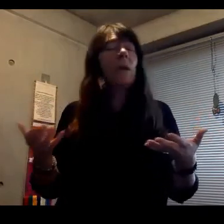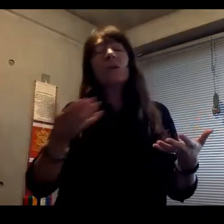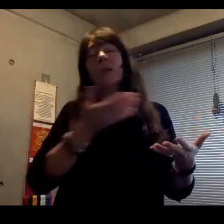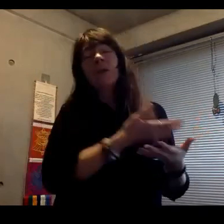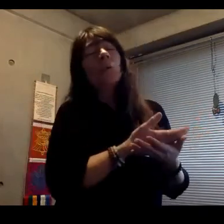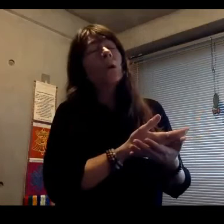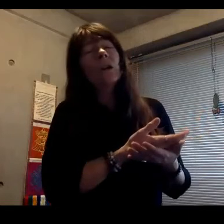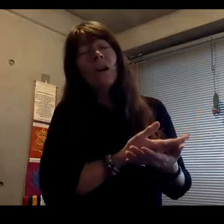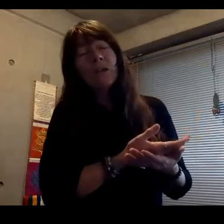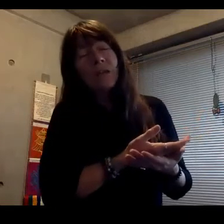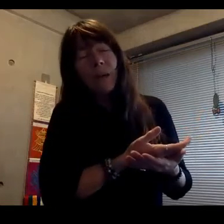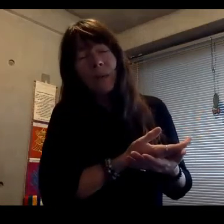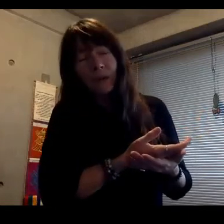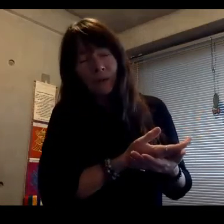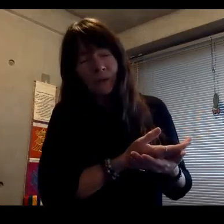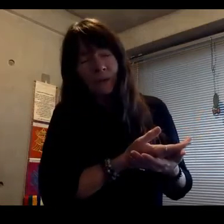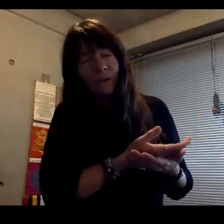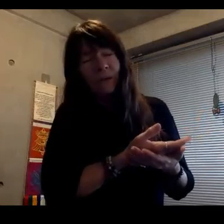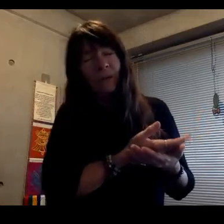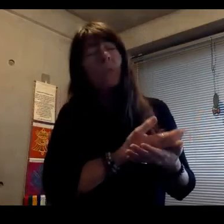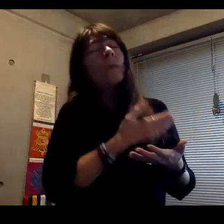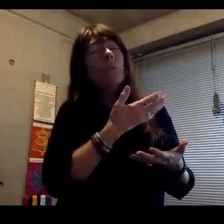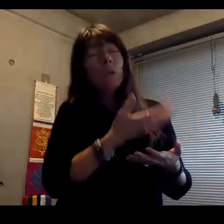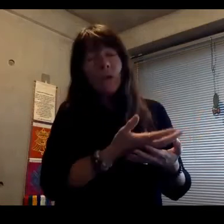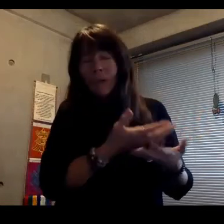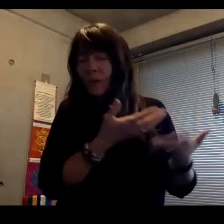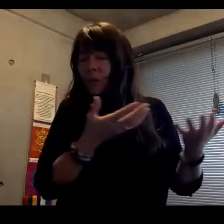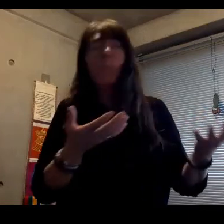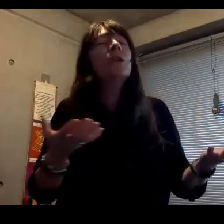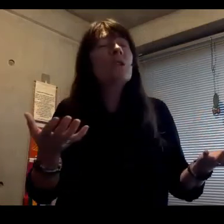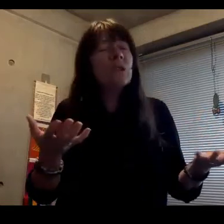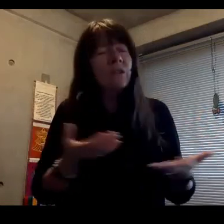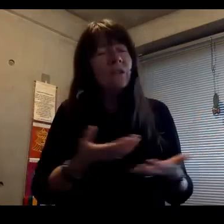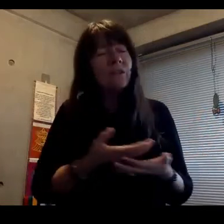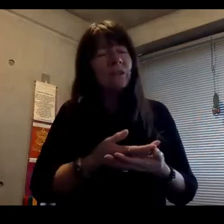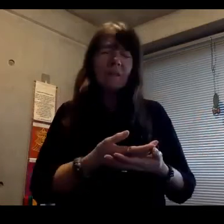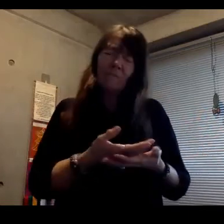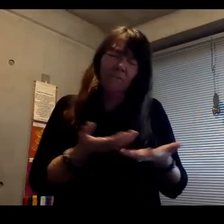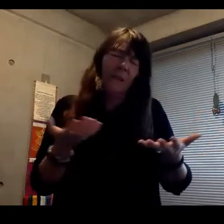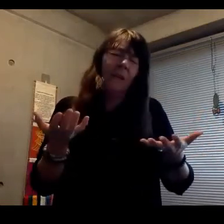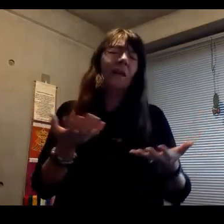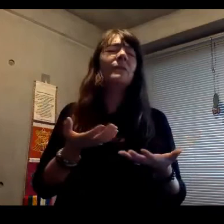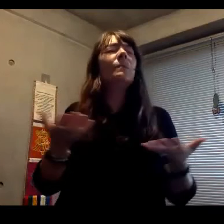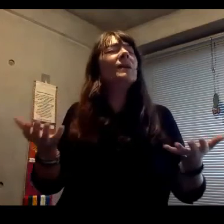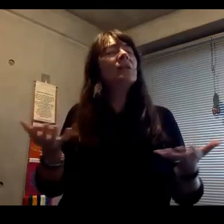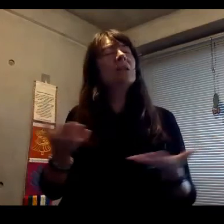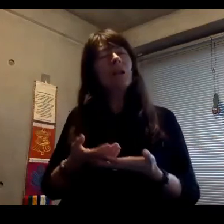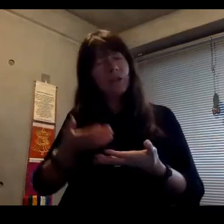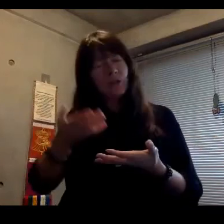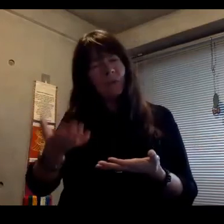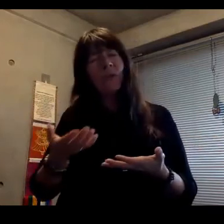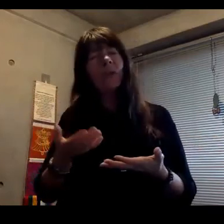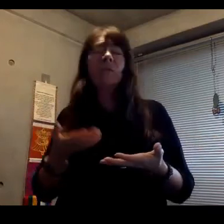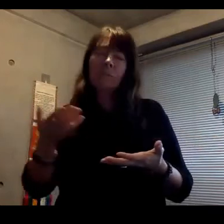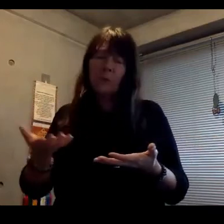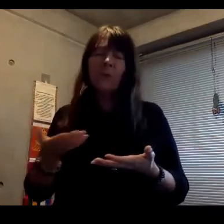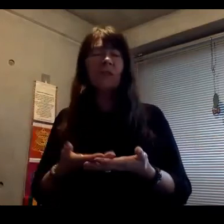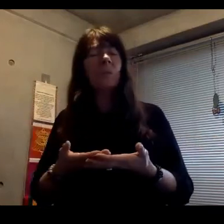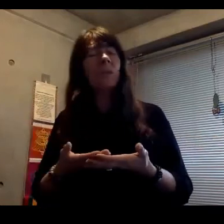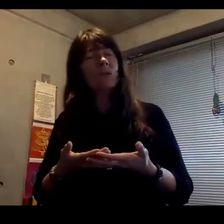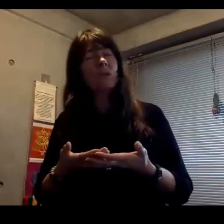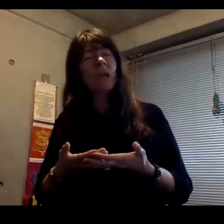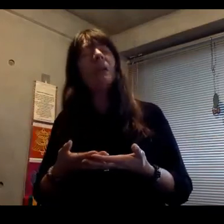whole lot better than you were a long time ago. When they burned the witches, they might still, as you refer,